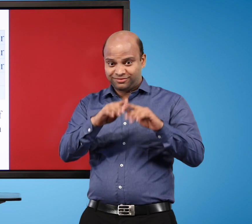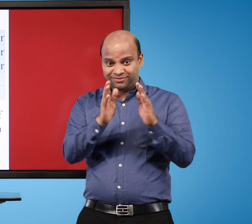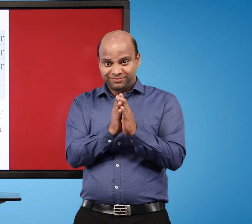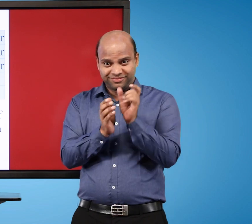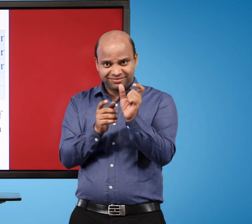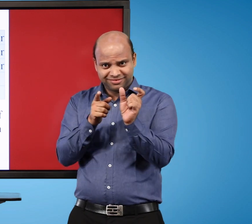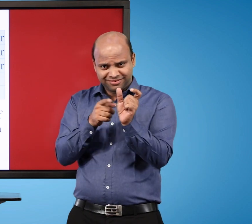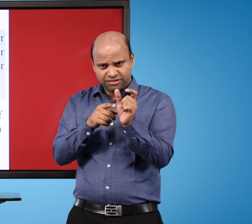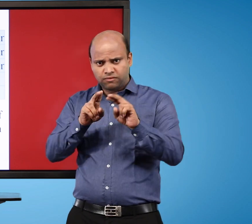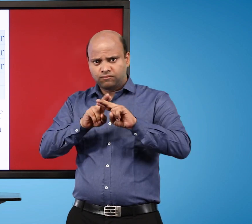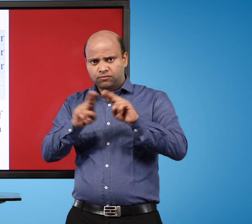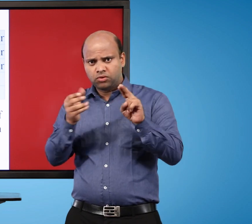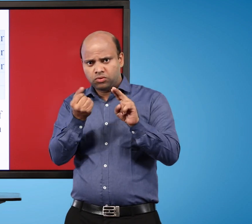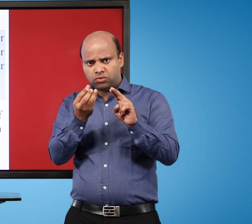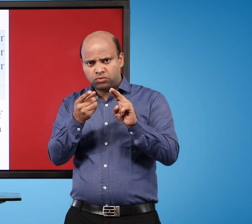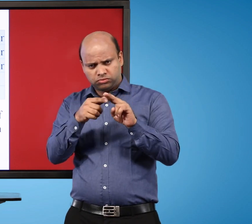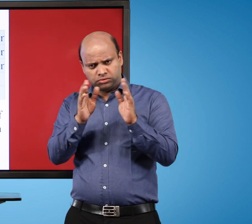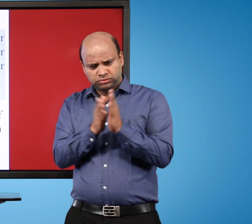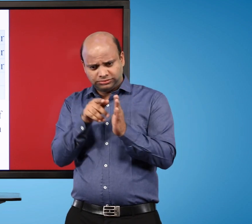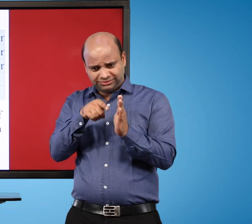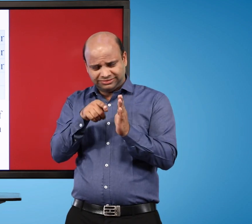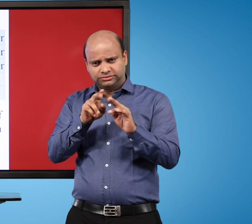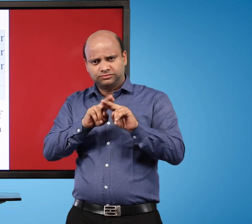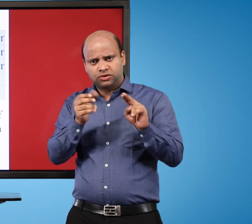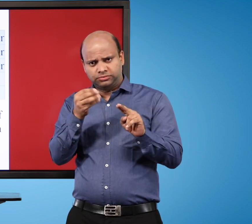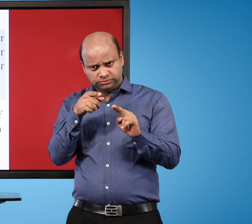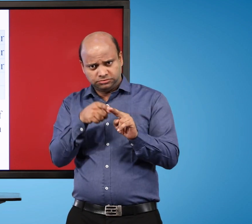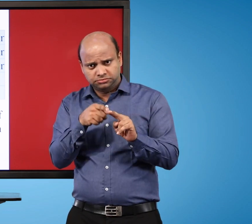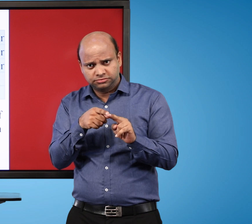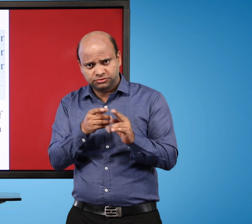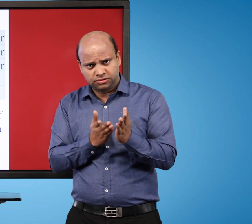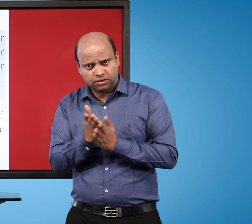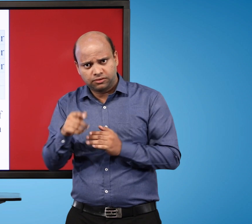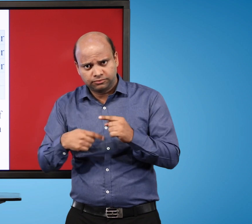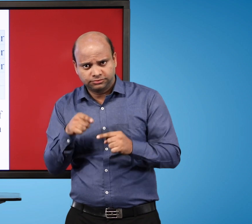Try with 5 other pairs of numbers. Is the sum always a whole number?